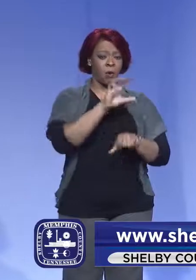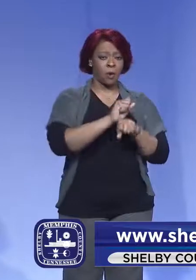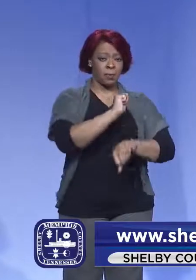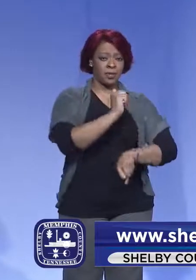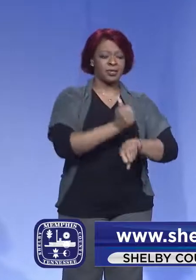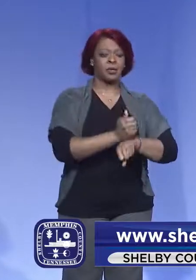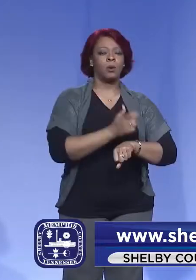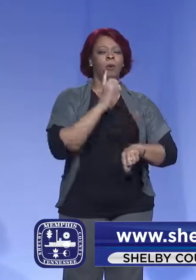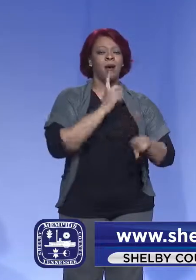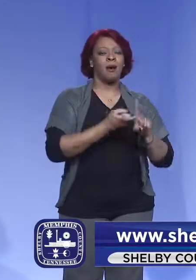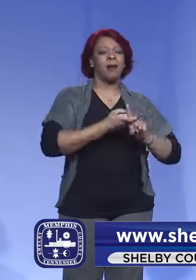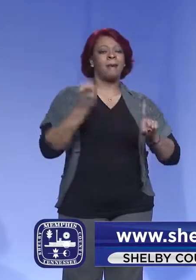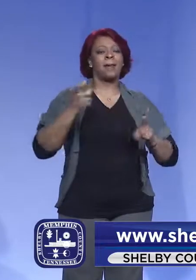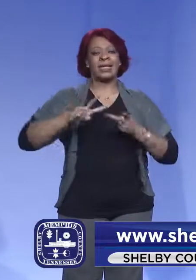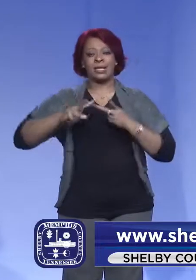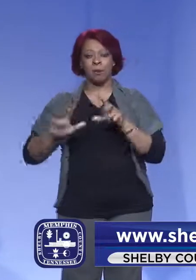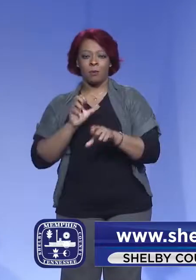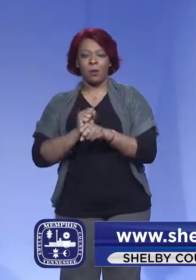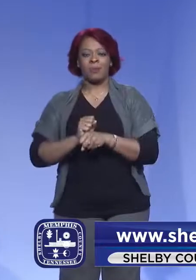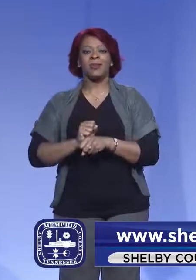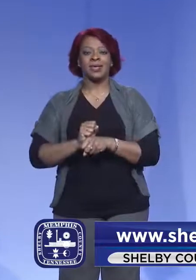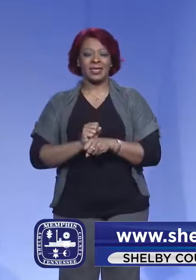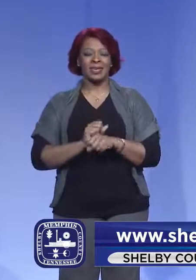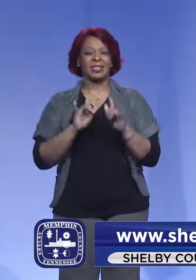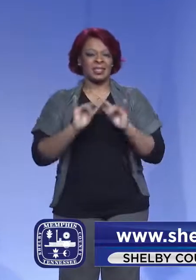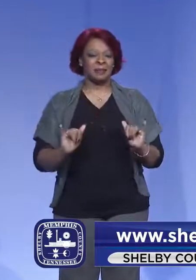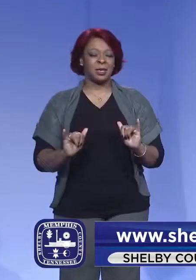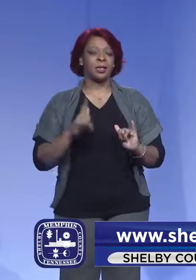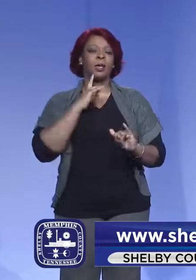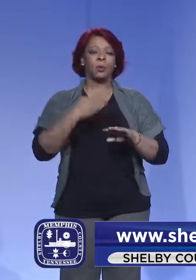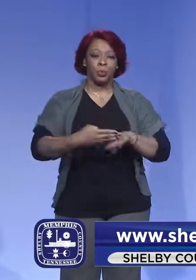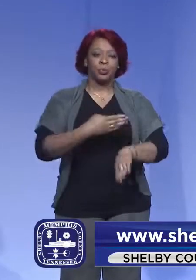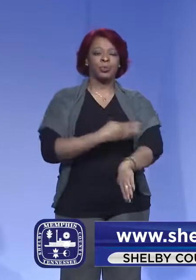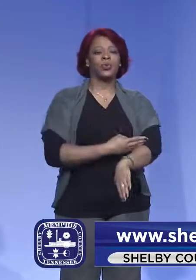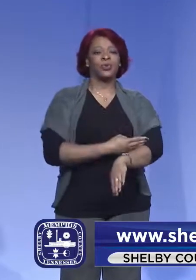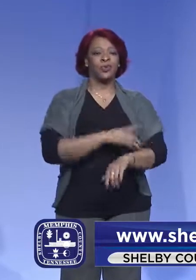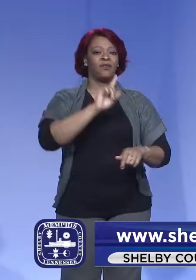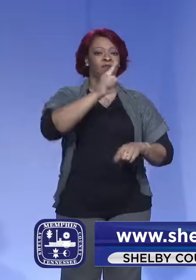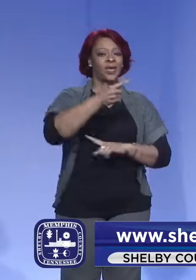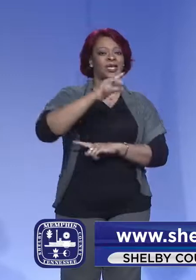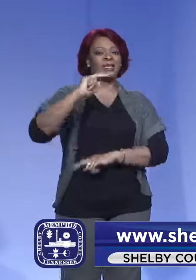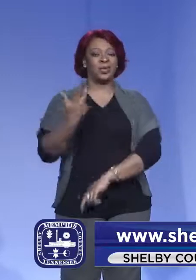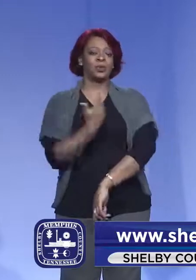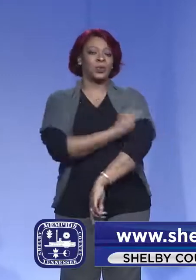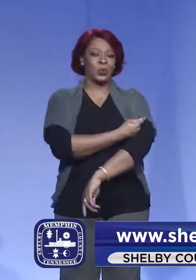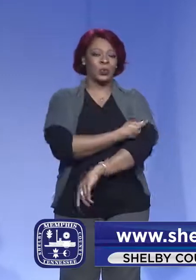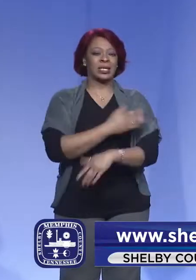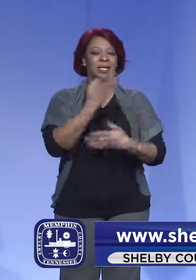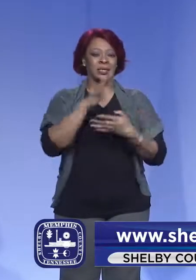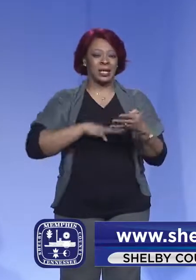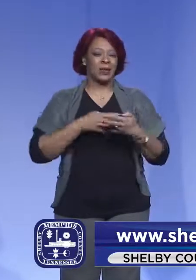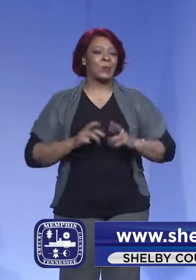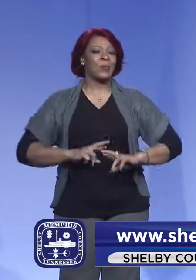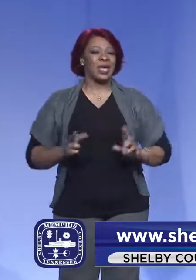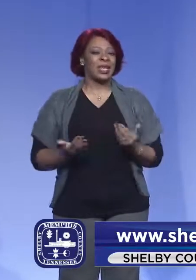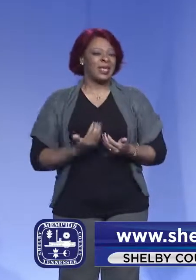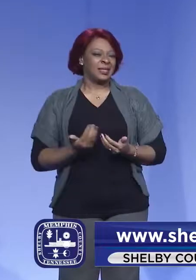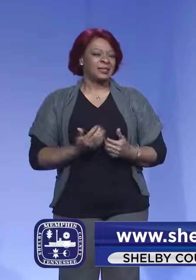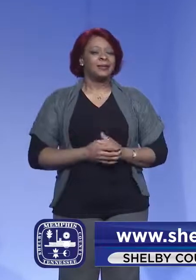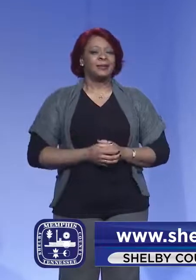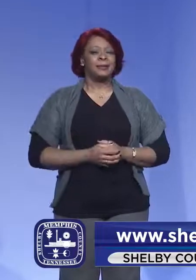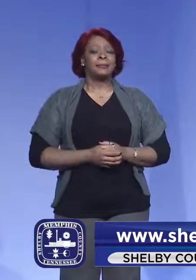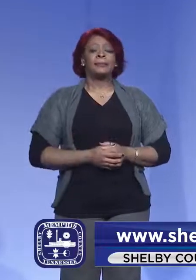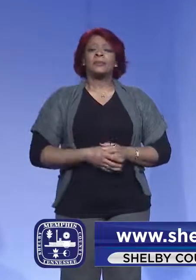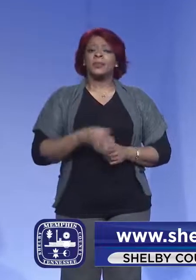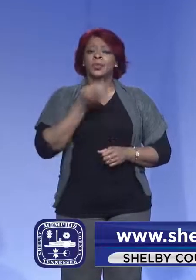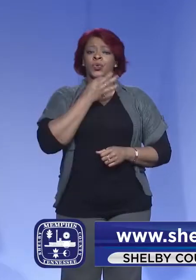it'll automatically do the second appointment. So I think that'll improve on that first, second dose piece. We also know that coming